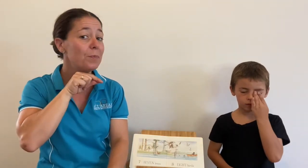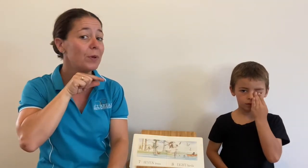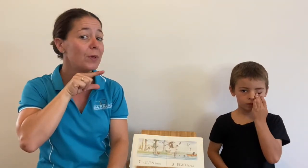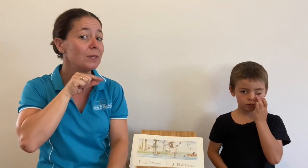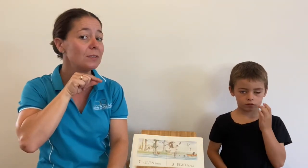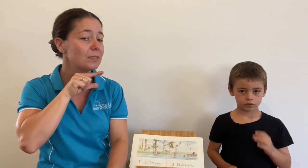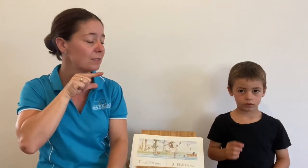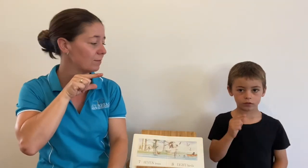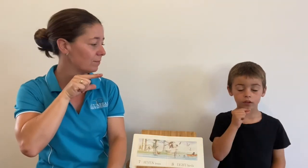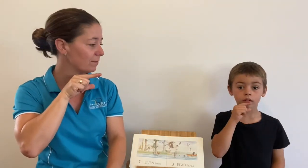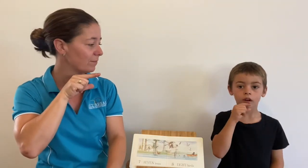birds.